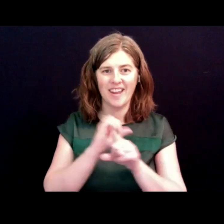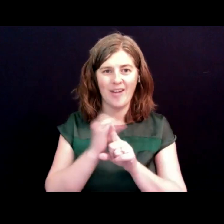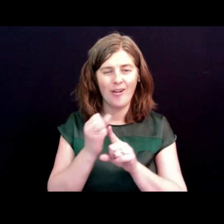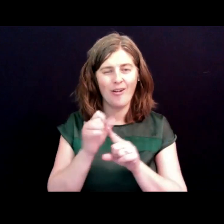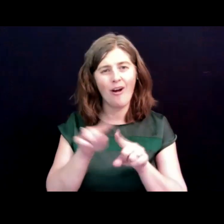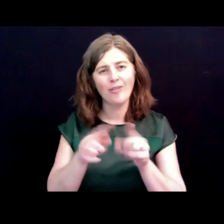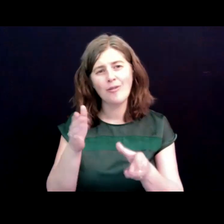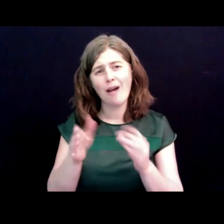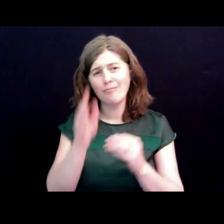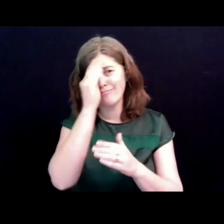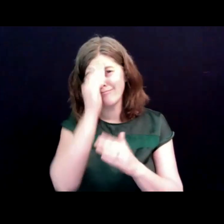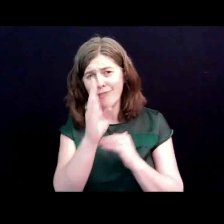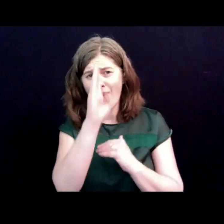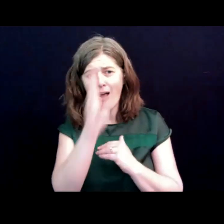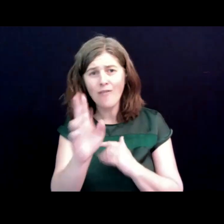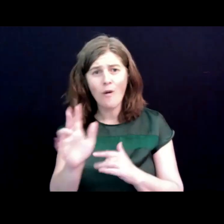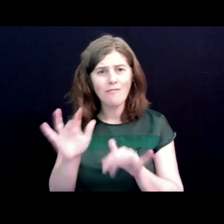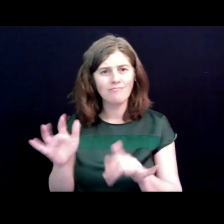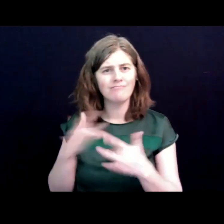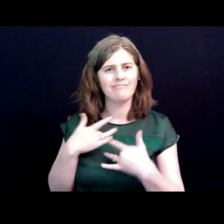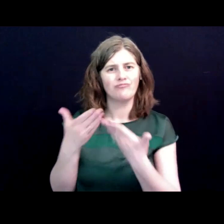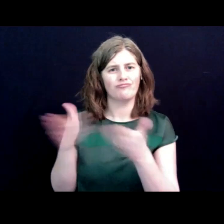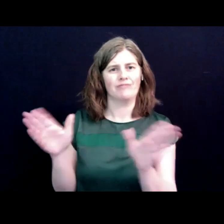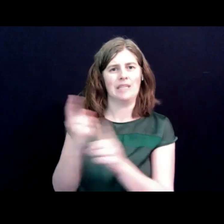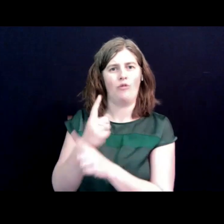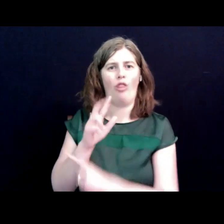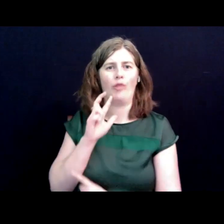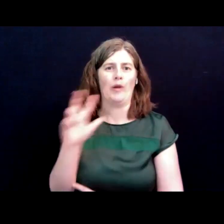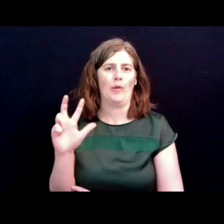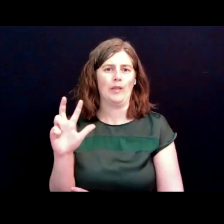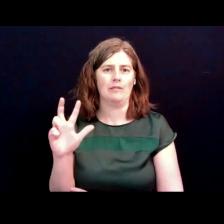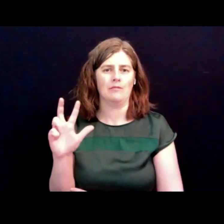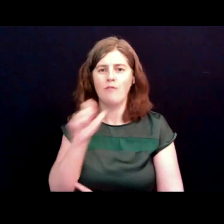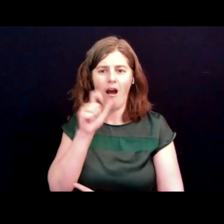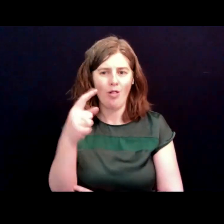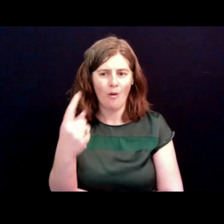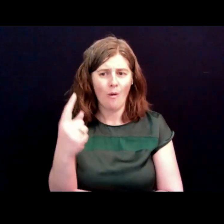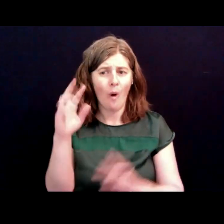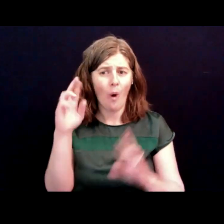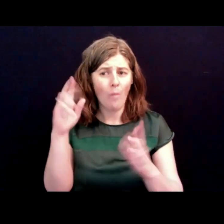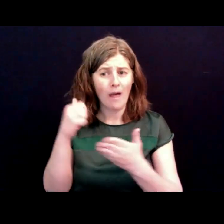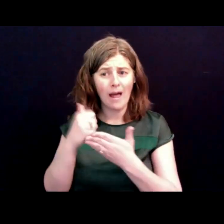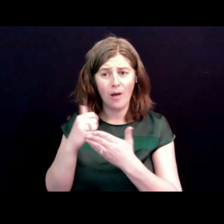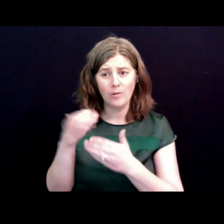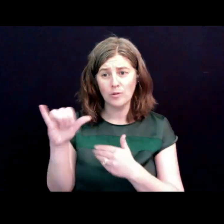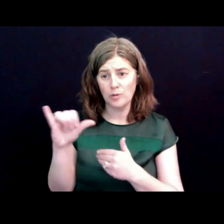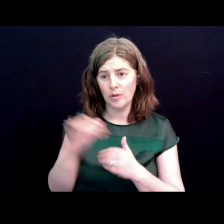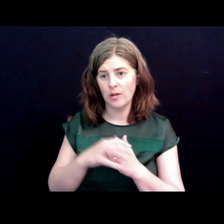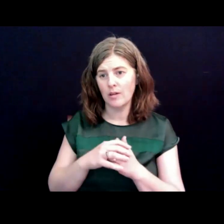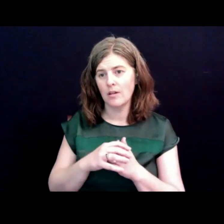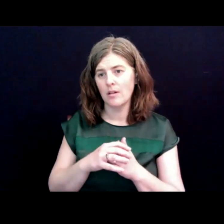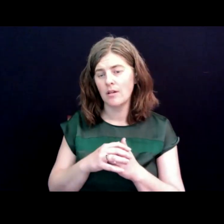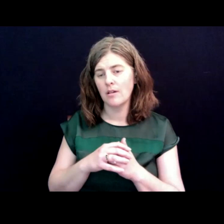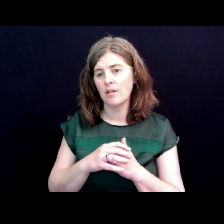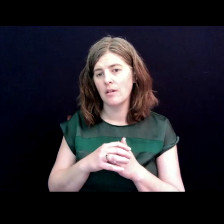frankly, pretty common for 3-year-olds in general. So you are certainly not alone. And I hope that's reassuring in and of itself. And yet